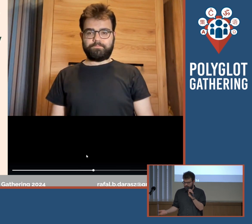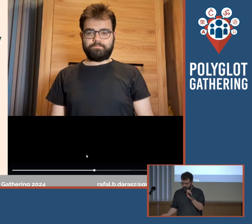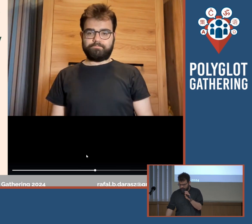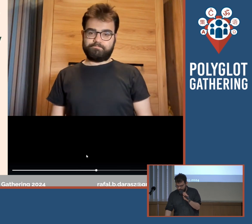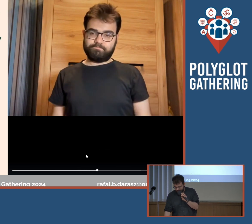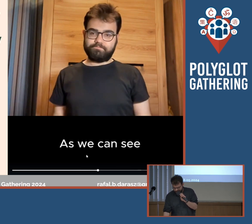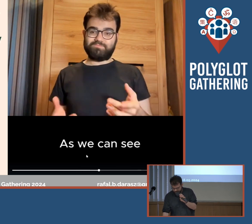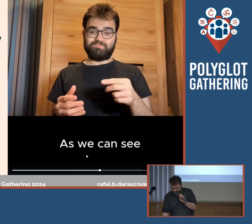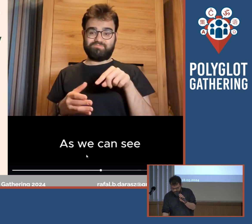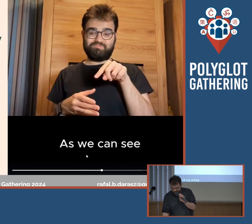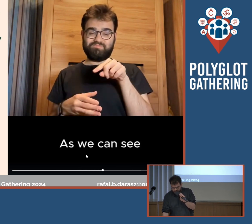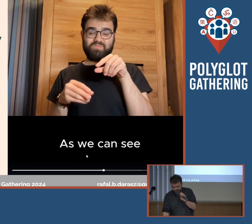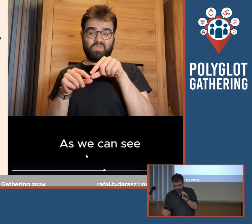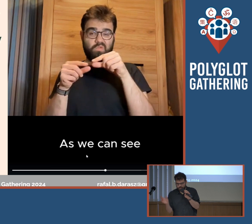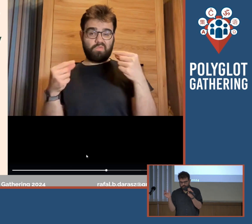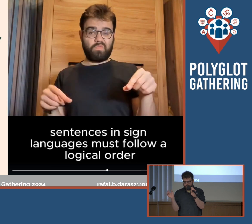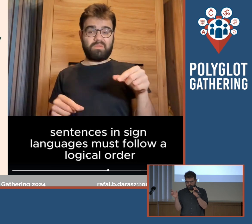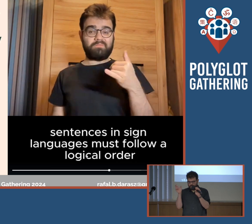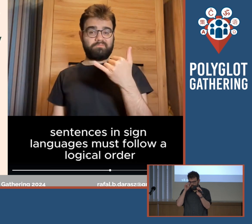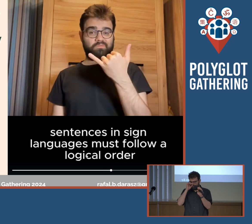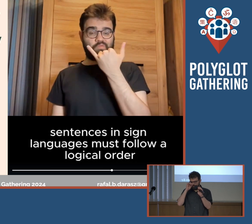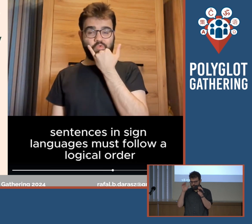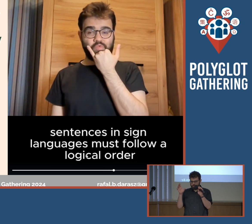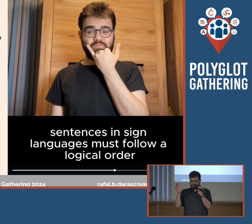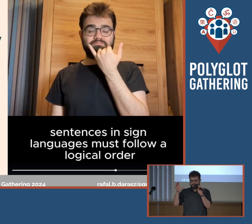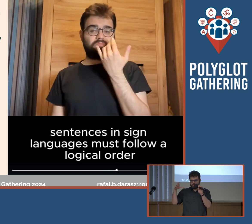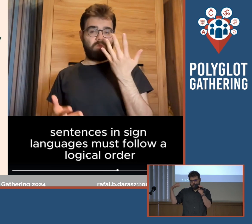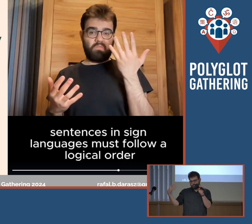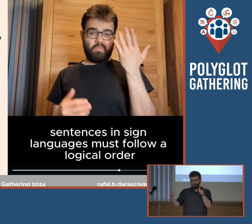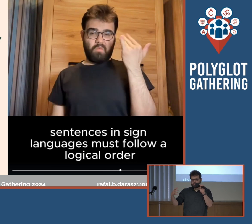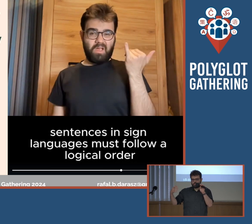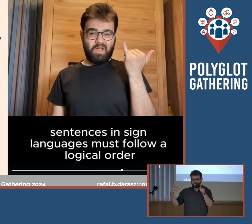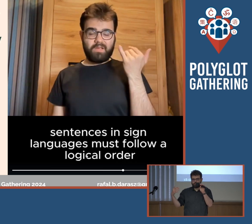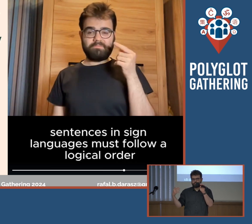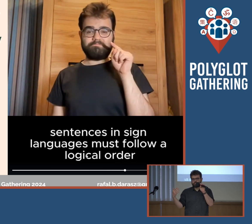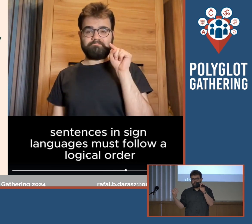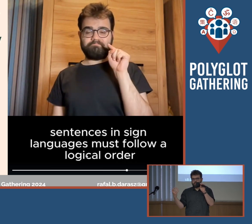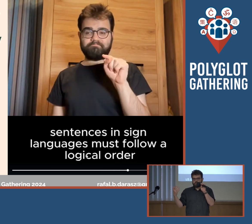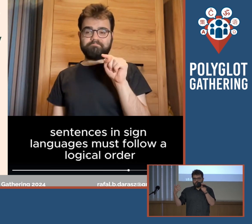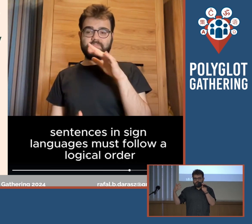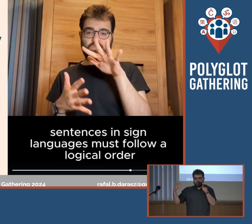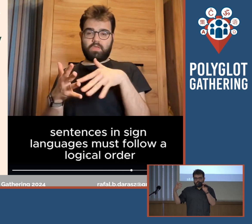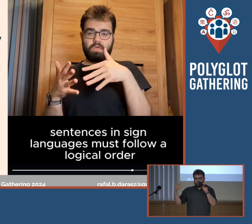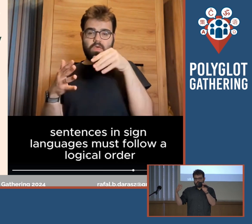ungrammatical. It doesn't make sense because the verb just comes,